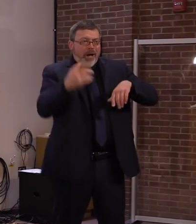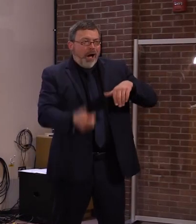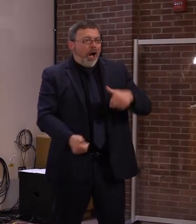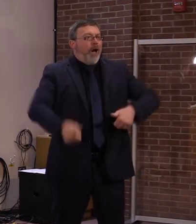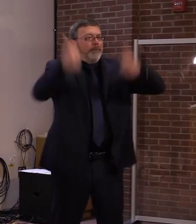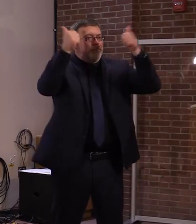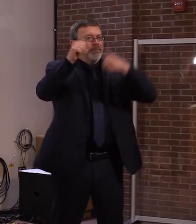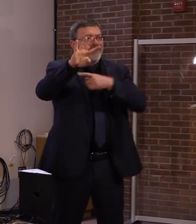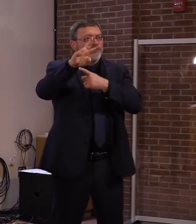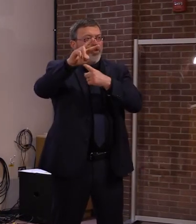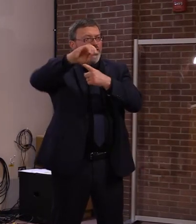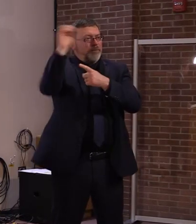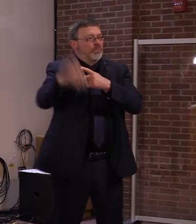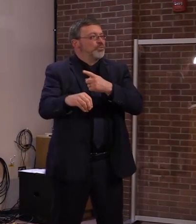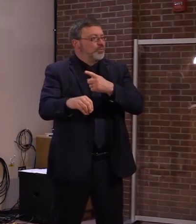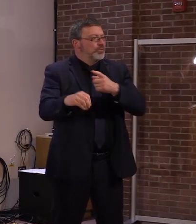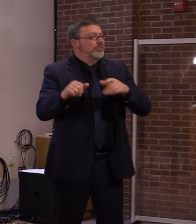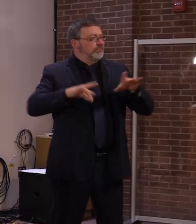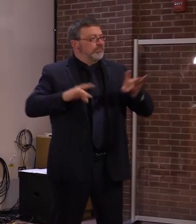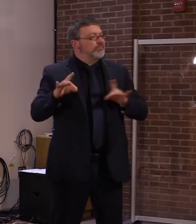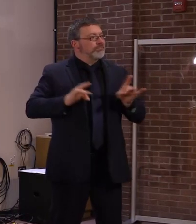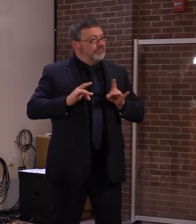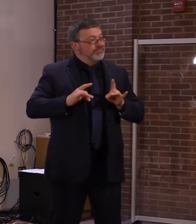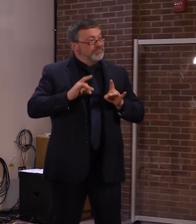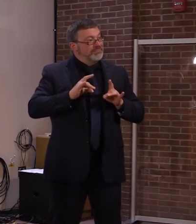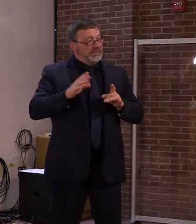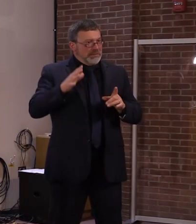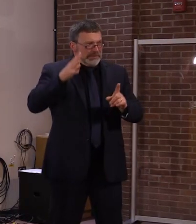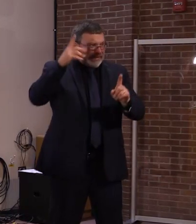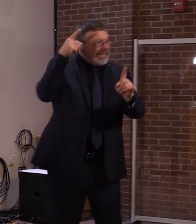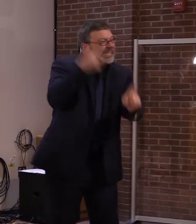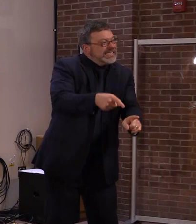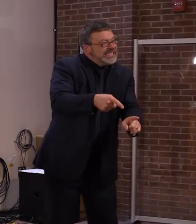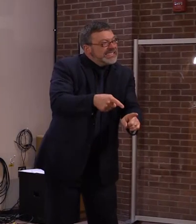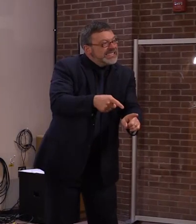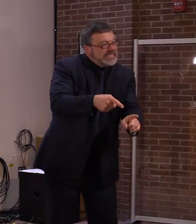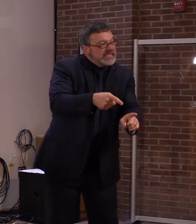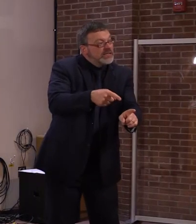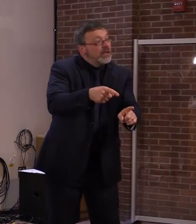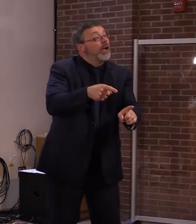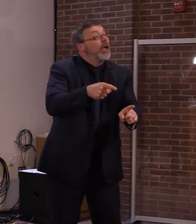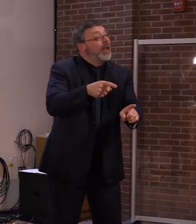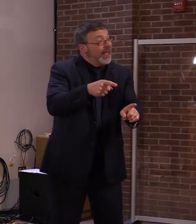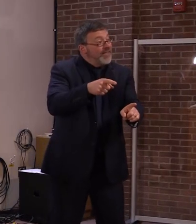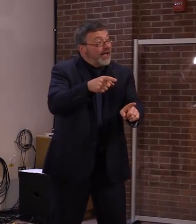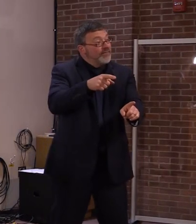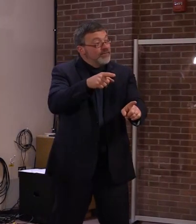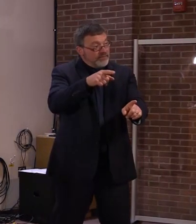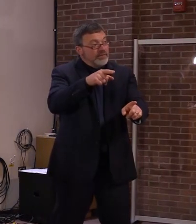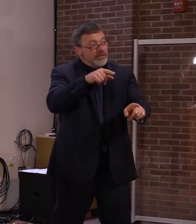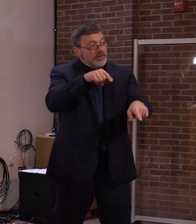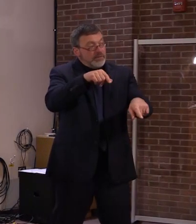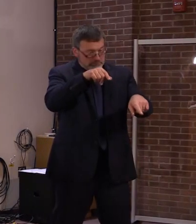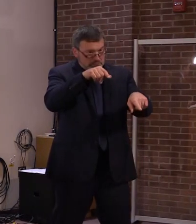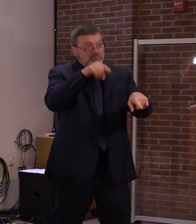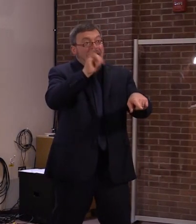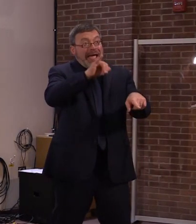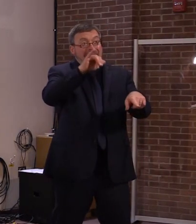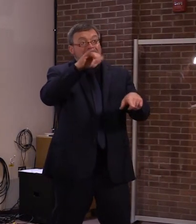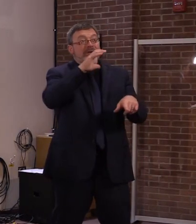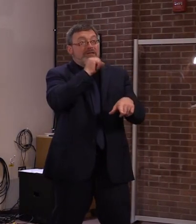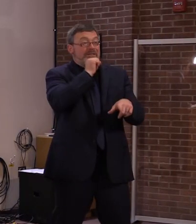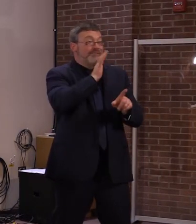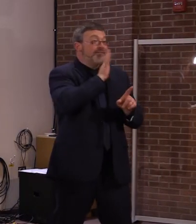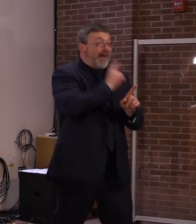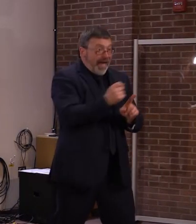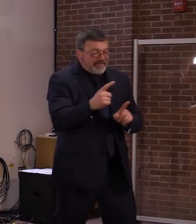but that 5 to 11 year old rate is up 59%. So you can see that elevated level of cases and increasing.